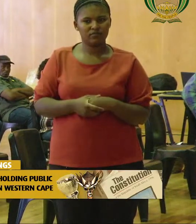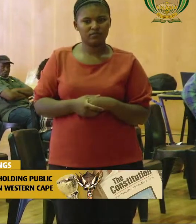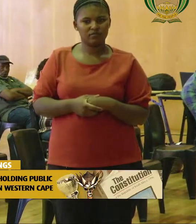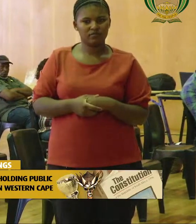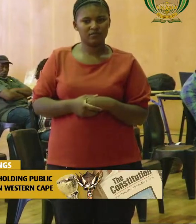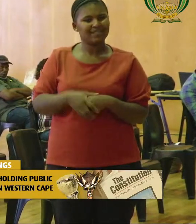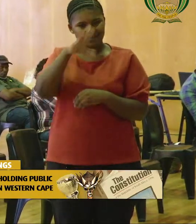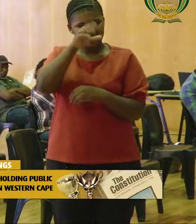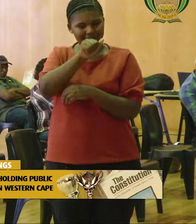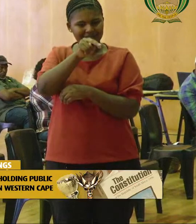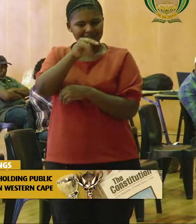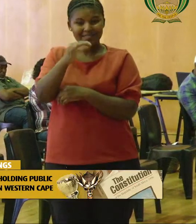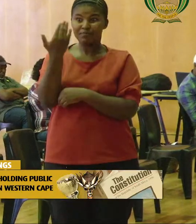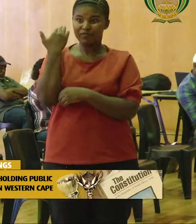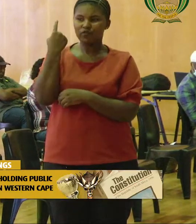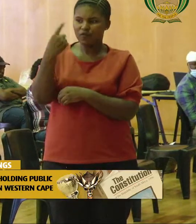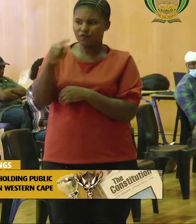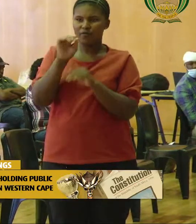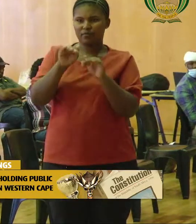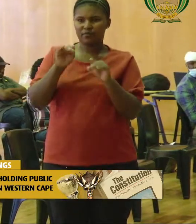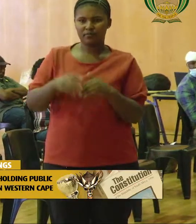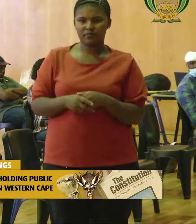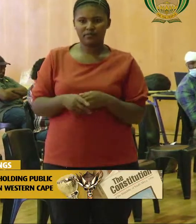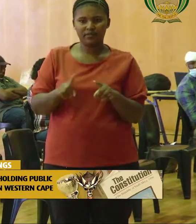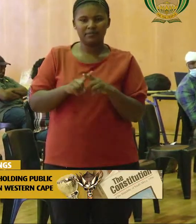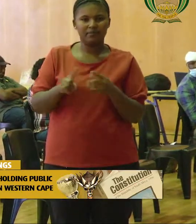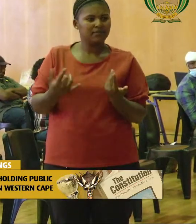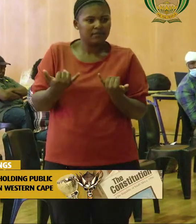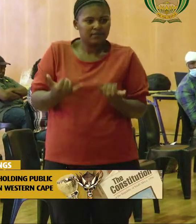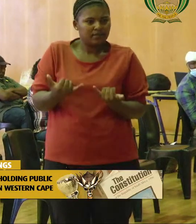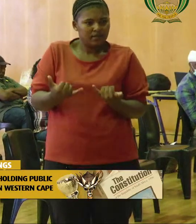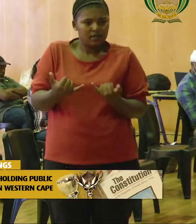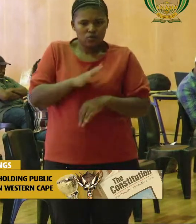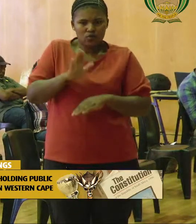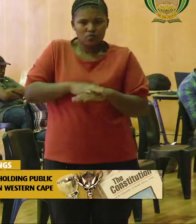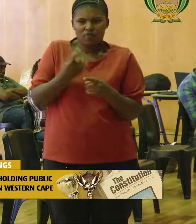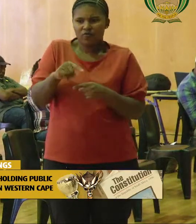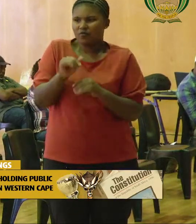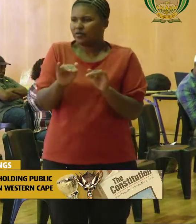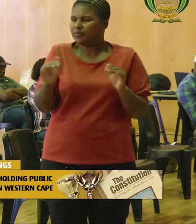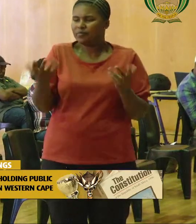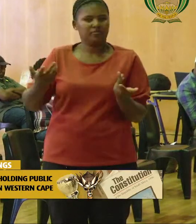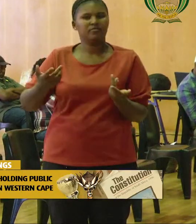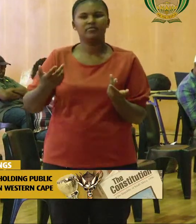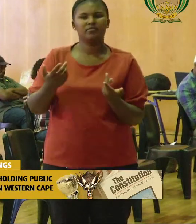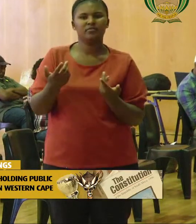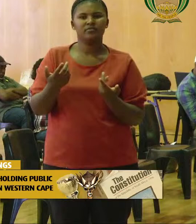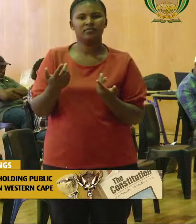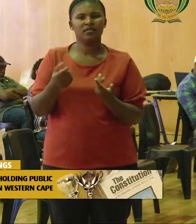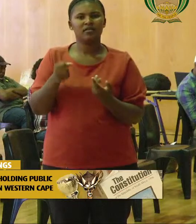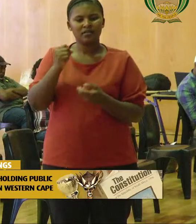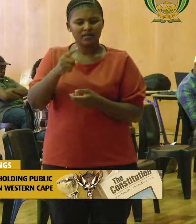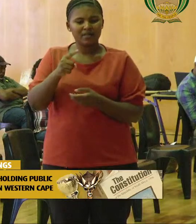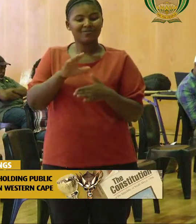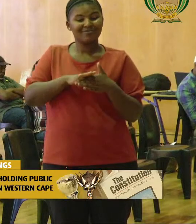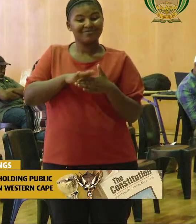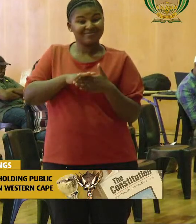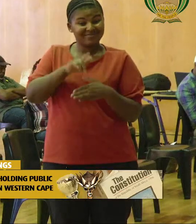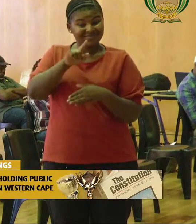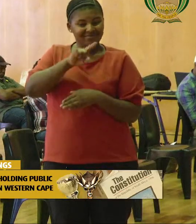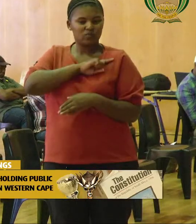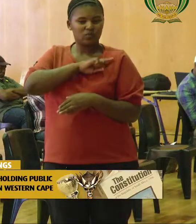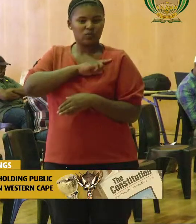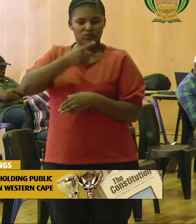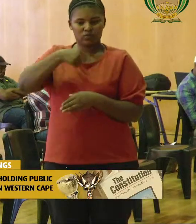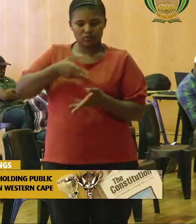yayingu-government wabantu manditsho kanjalo. But that is no more. And that is the reason why now